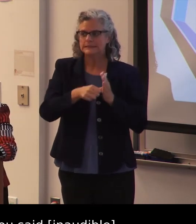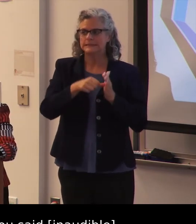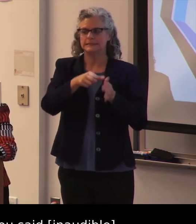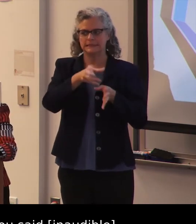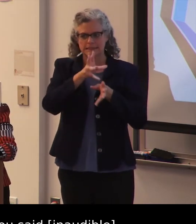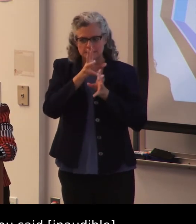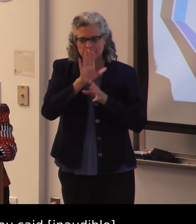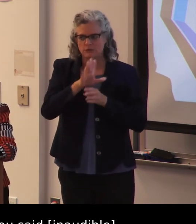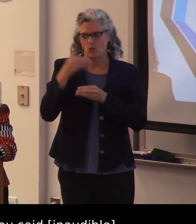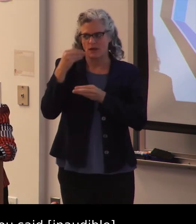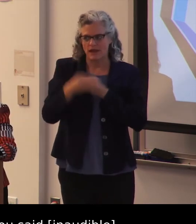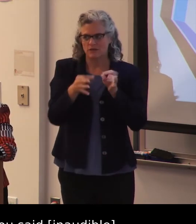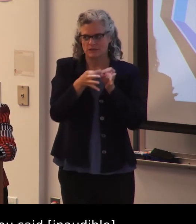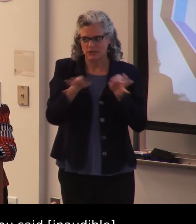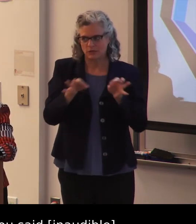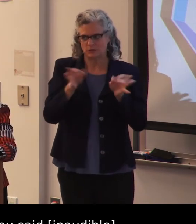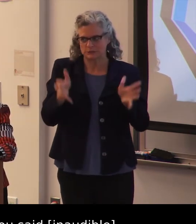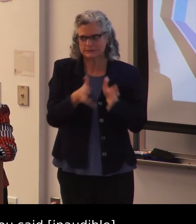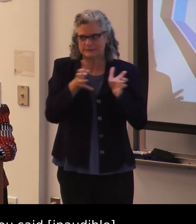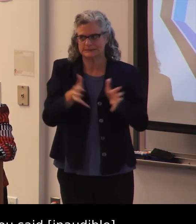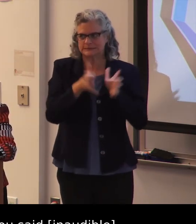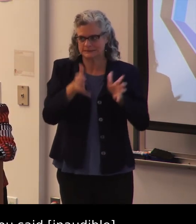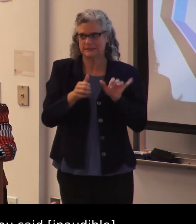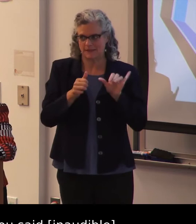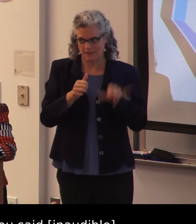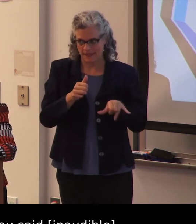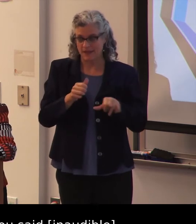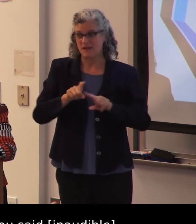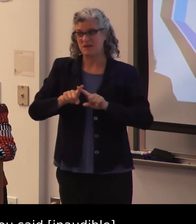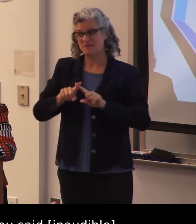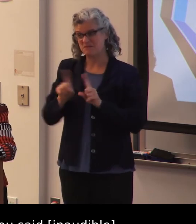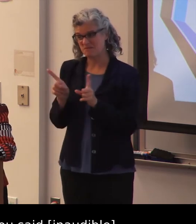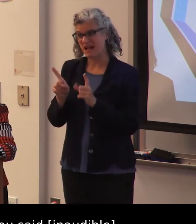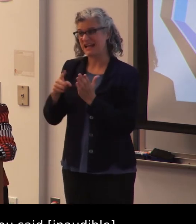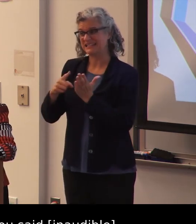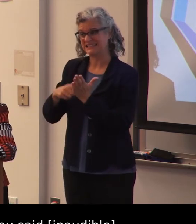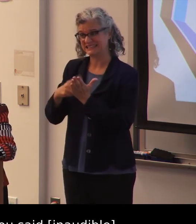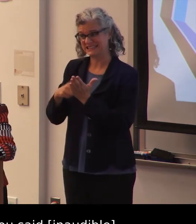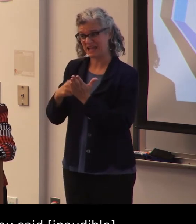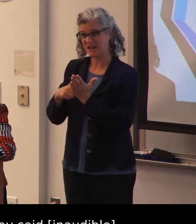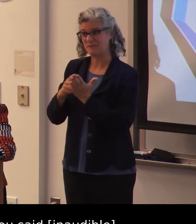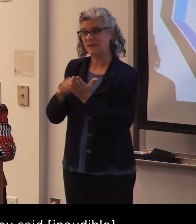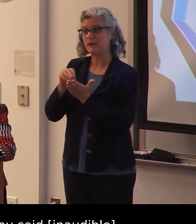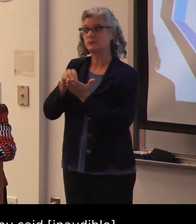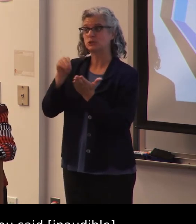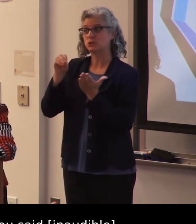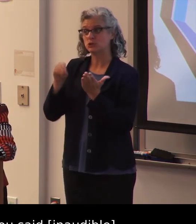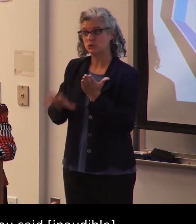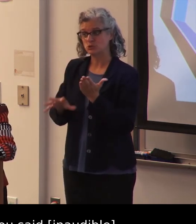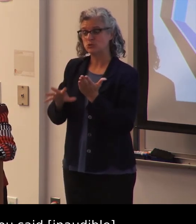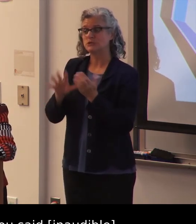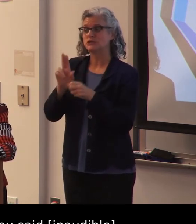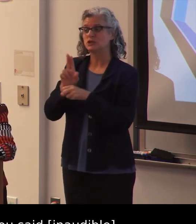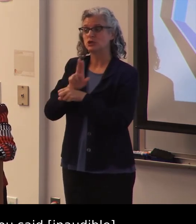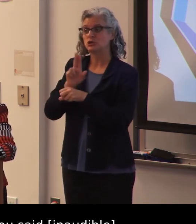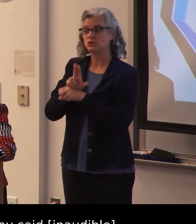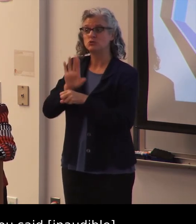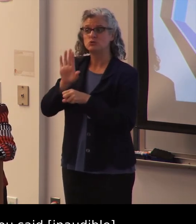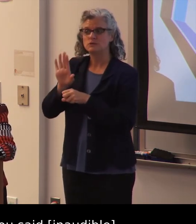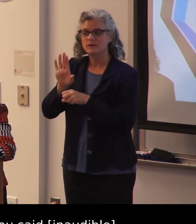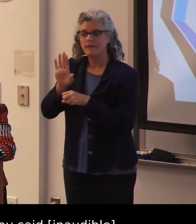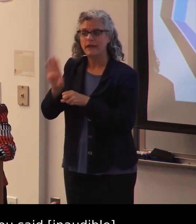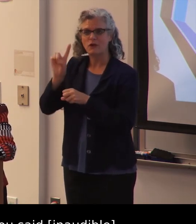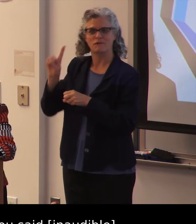heritage language to develop your heritage language. However, sometimes the students use the language resources, including